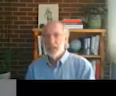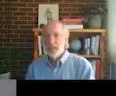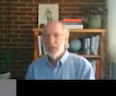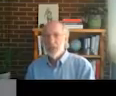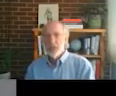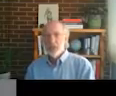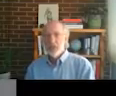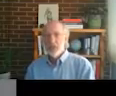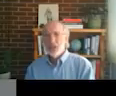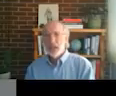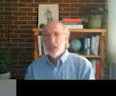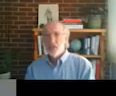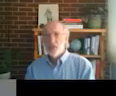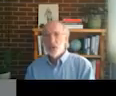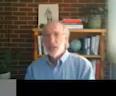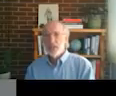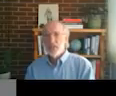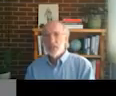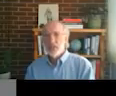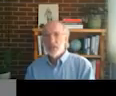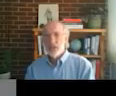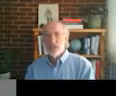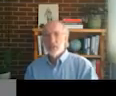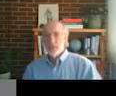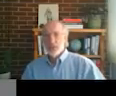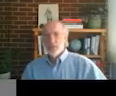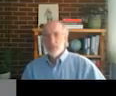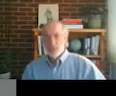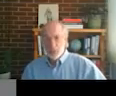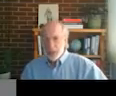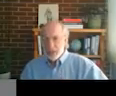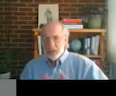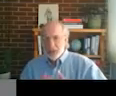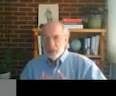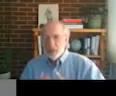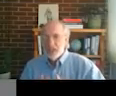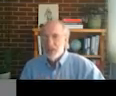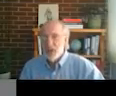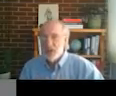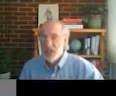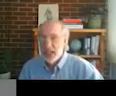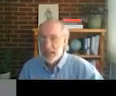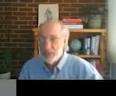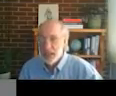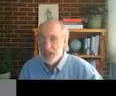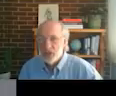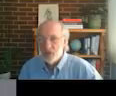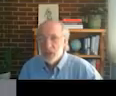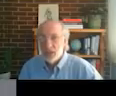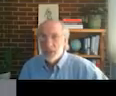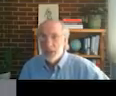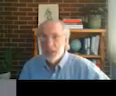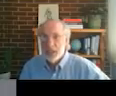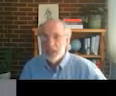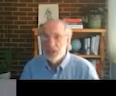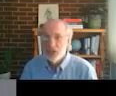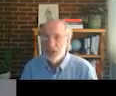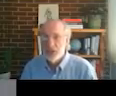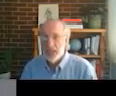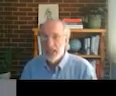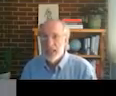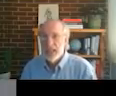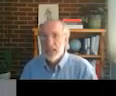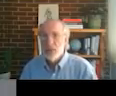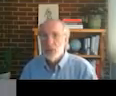involve the child wanting to, being very motivated to go outside and play on the swing, and it might be a